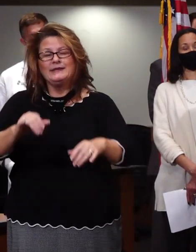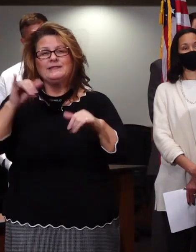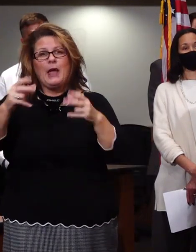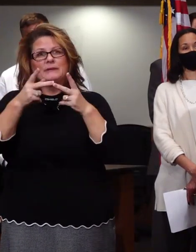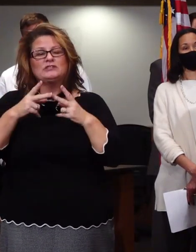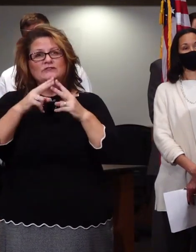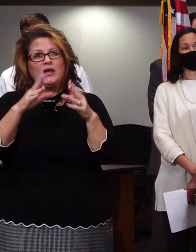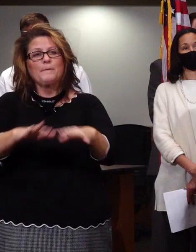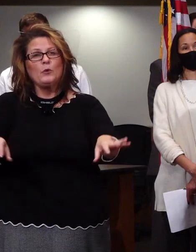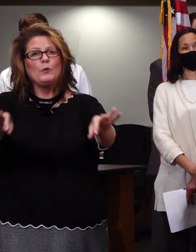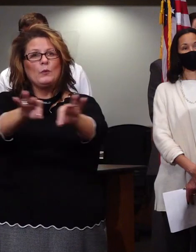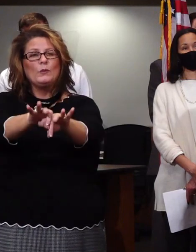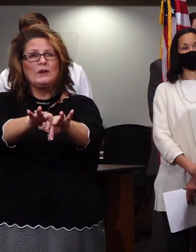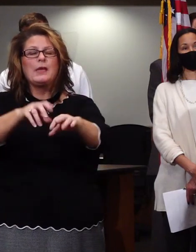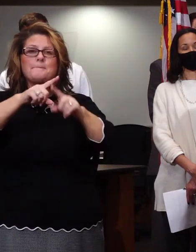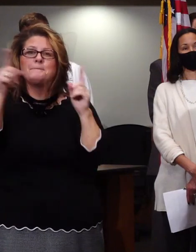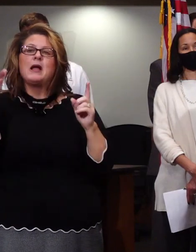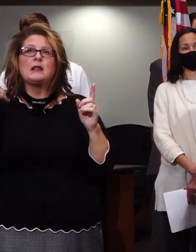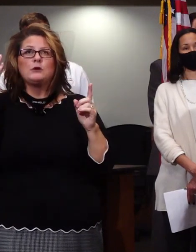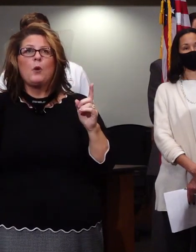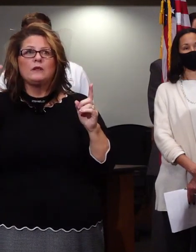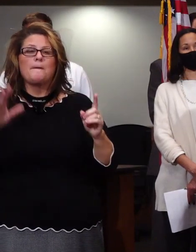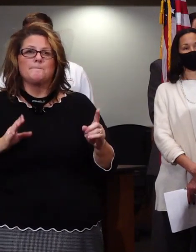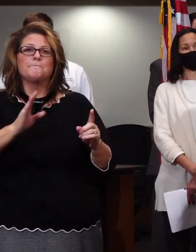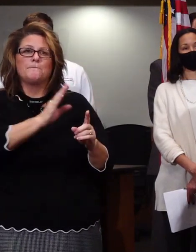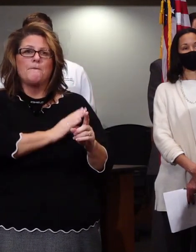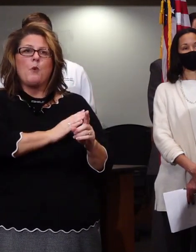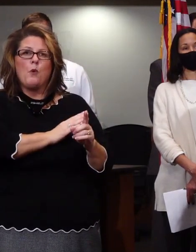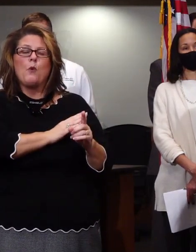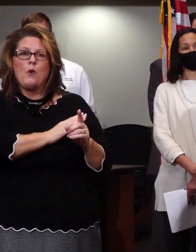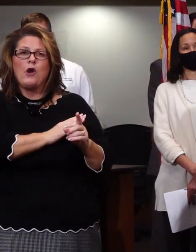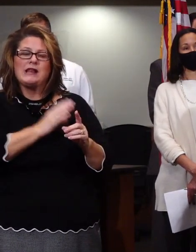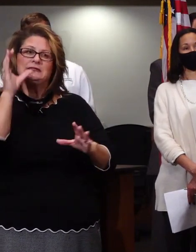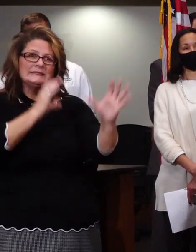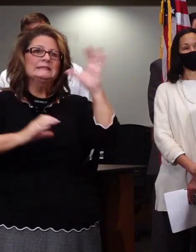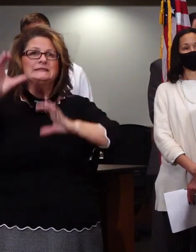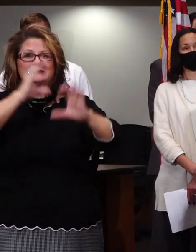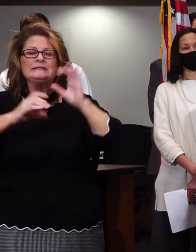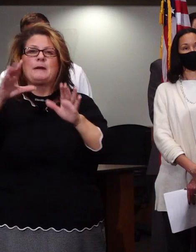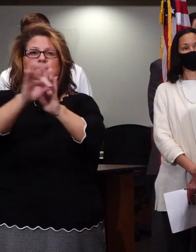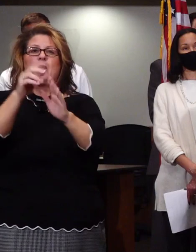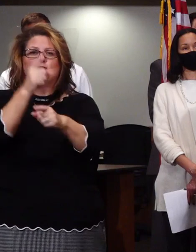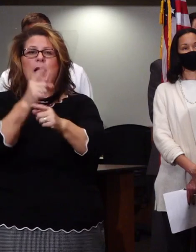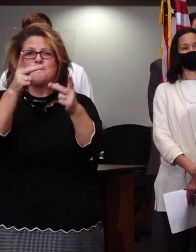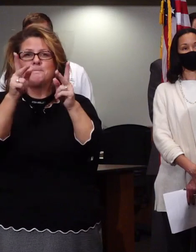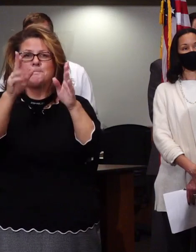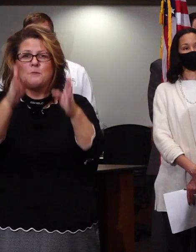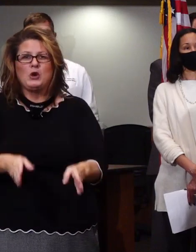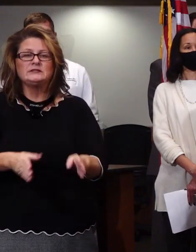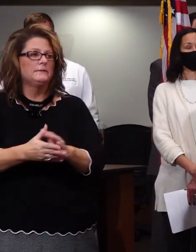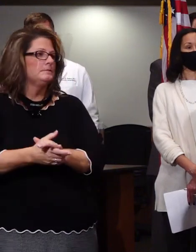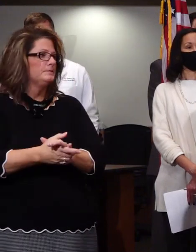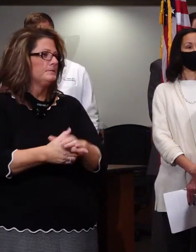I know that the board is very actively seeking just the right person to take this position. Yes,